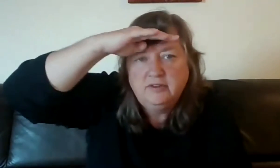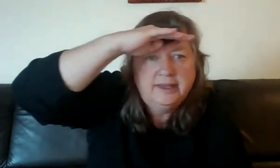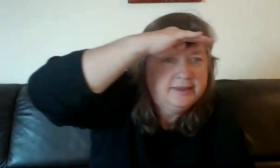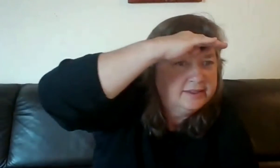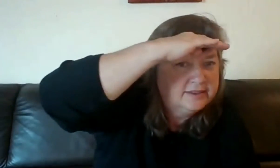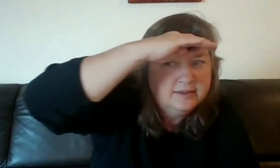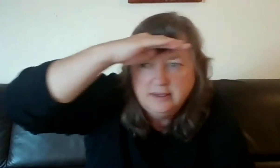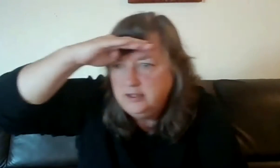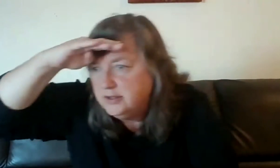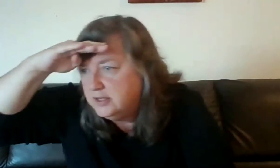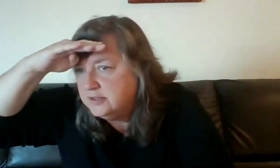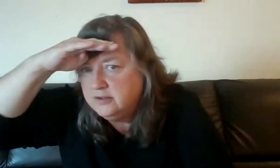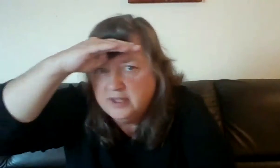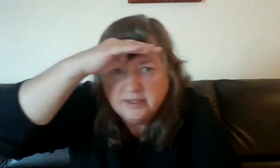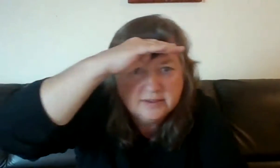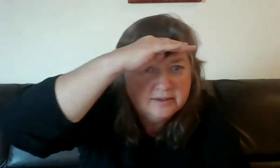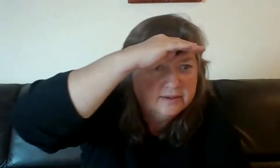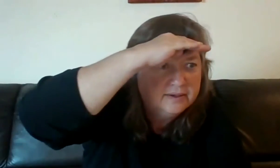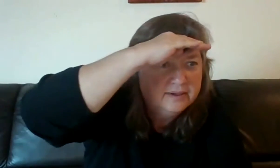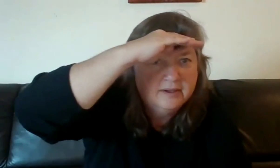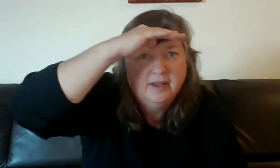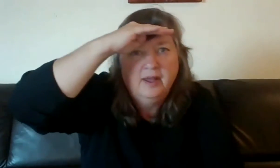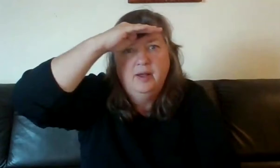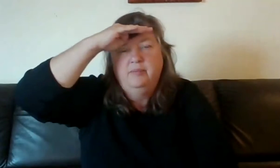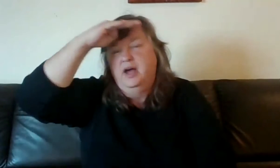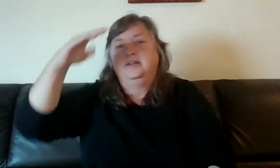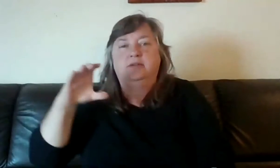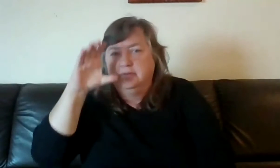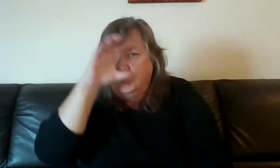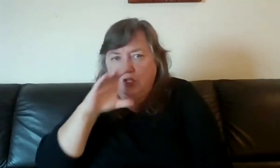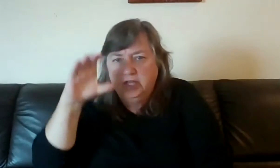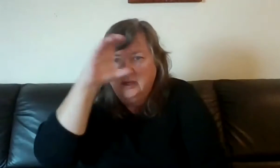like this. You can also do this. But looking